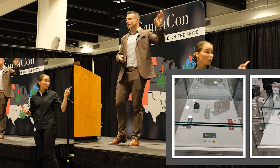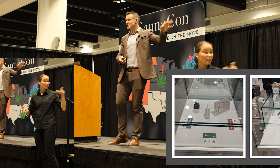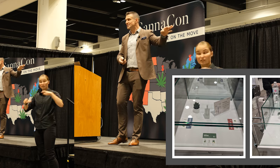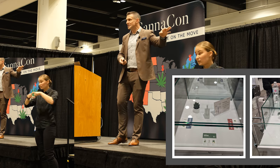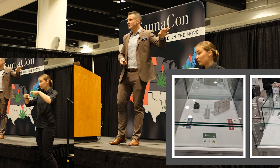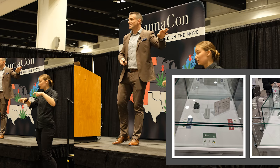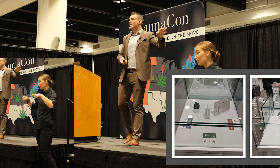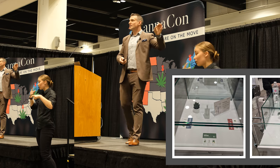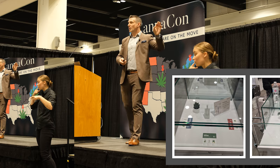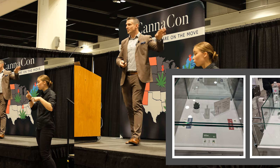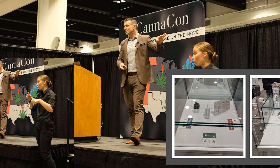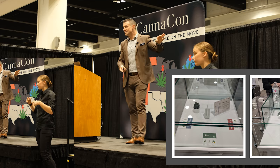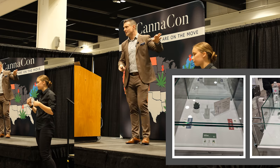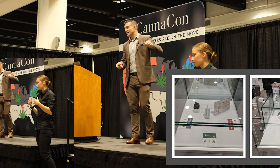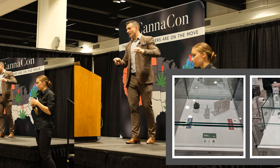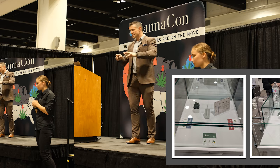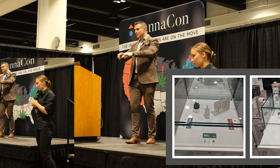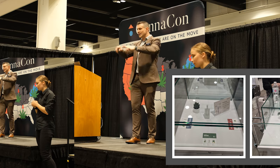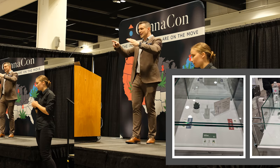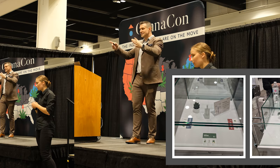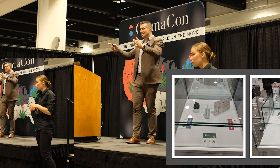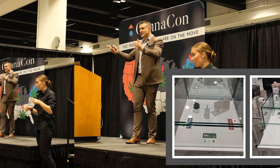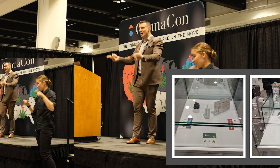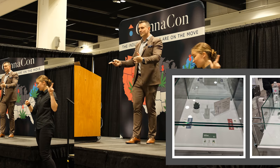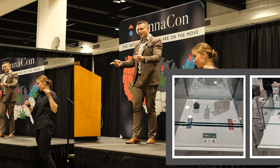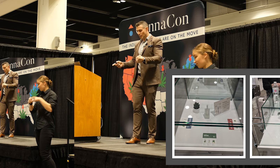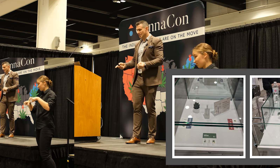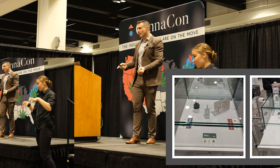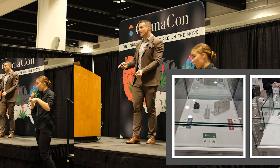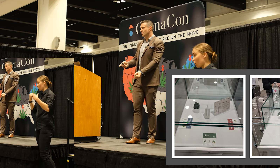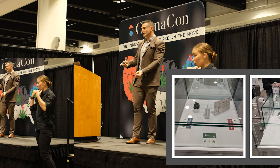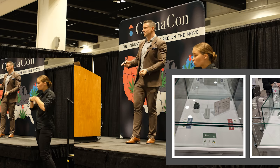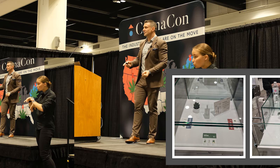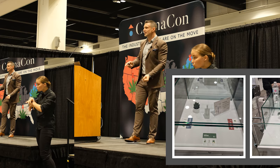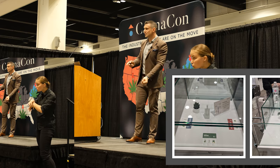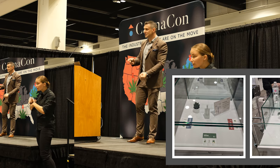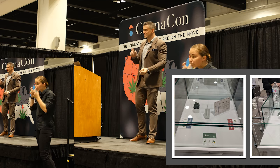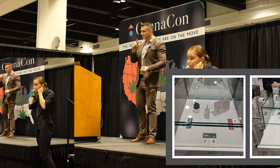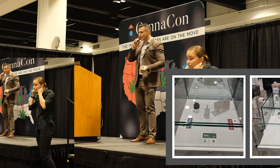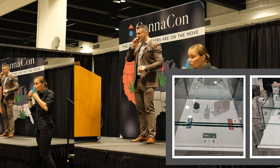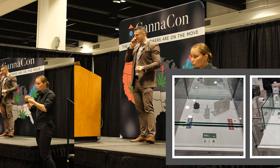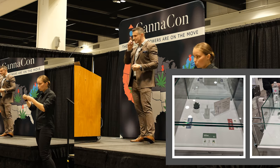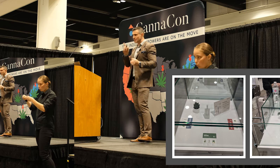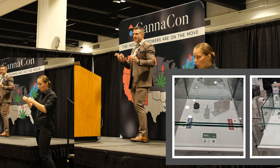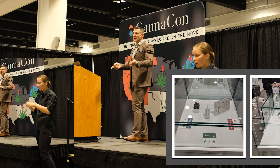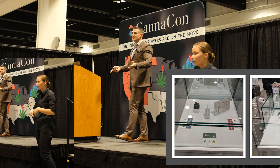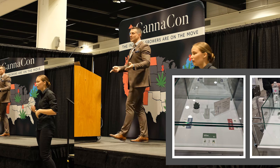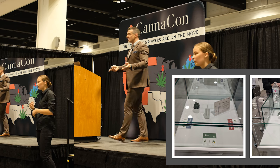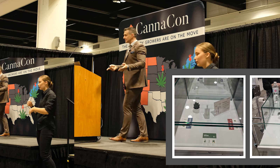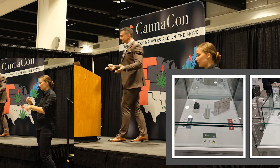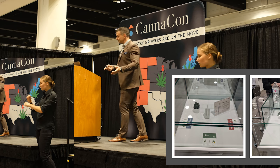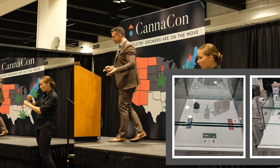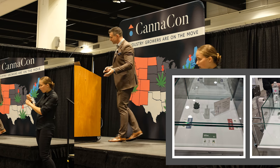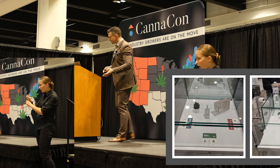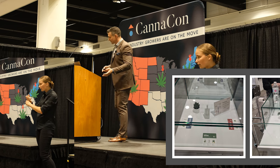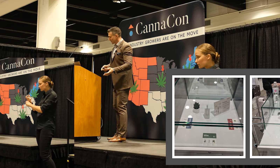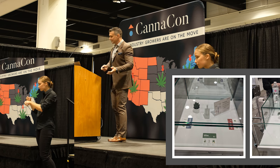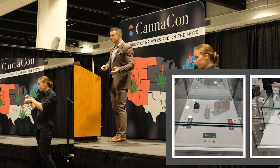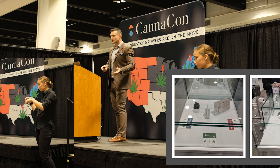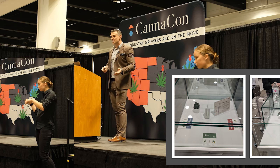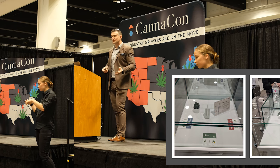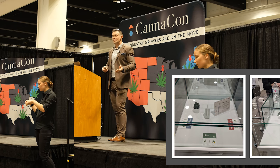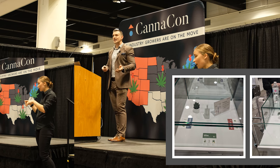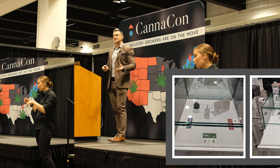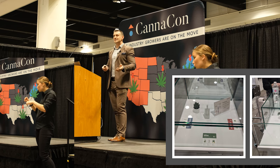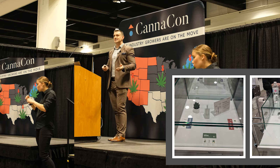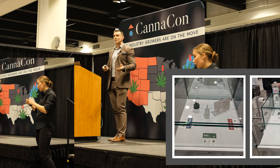the shatter-resistant coated display case on top with the lock drawers underneath, which is the compliant way to store cannabis product.